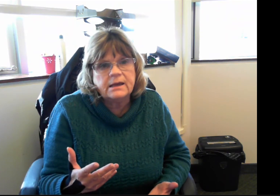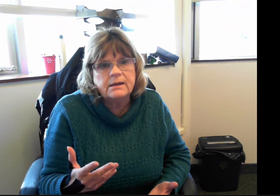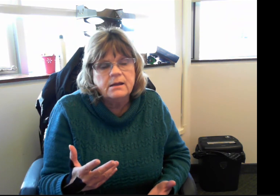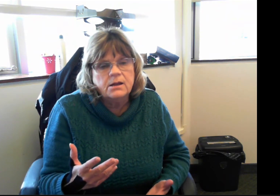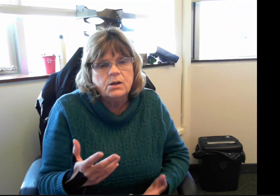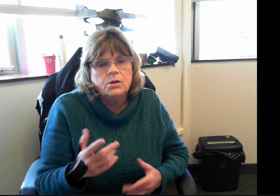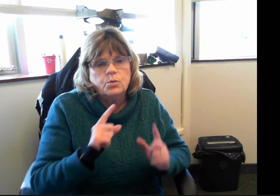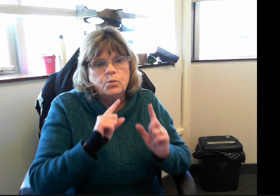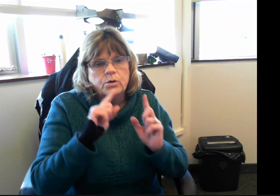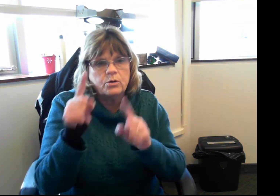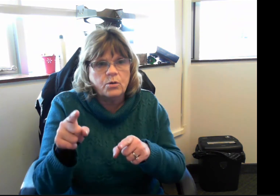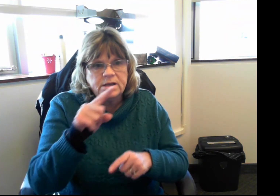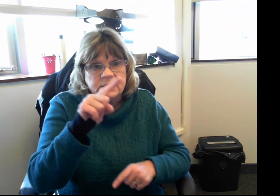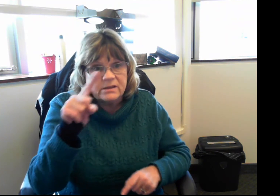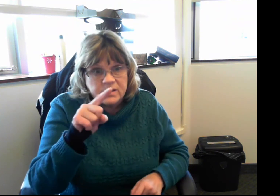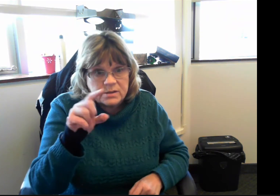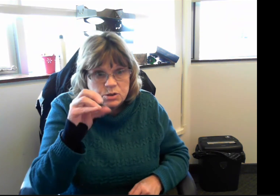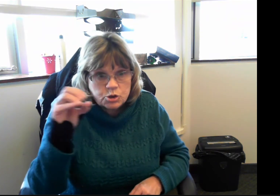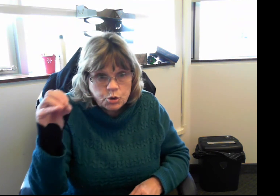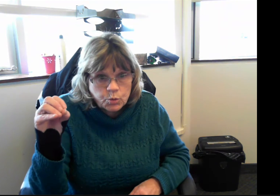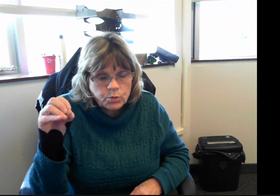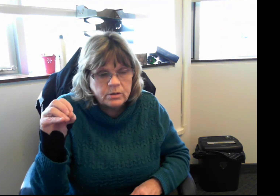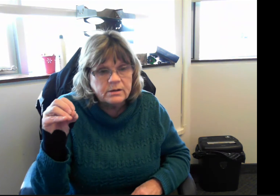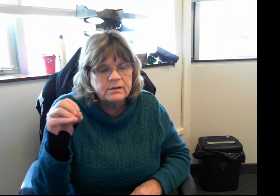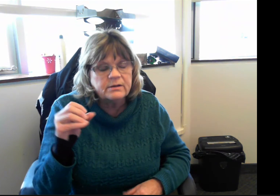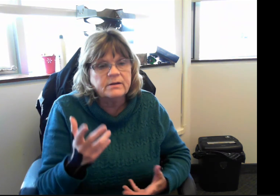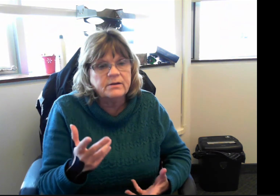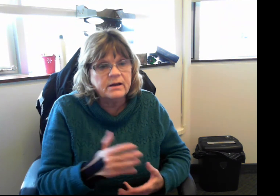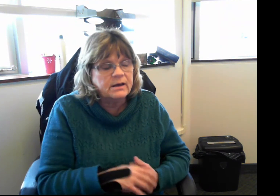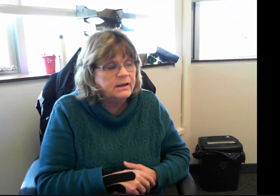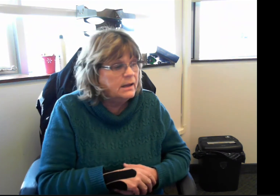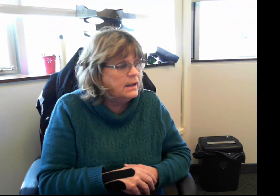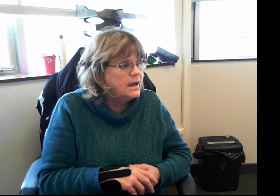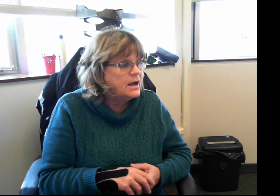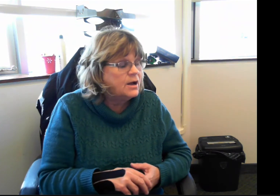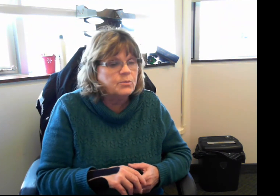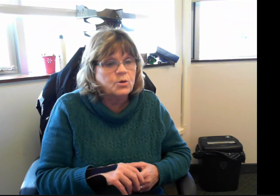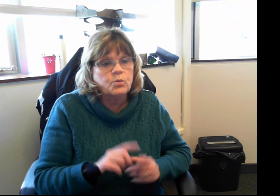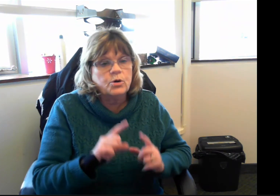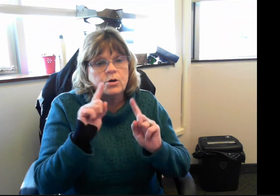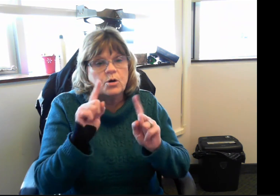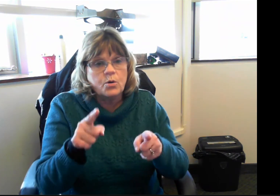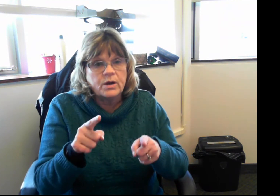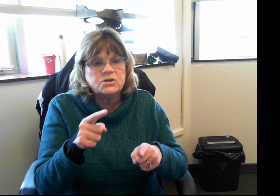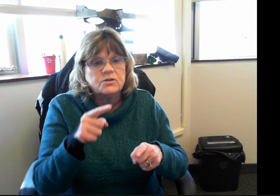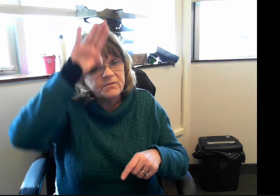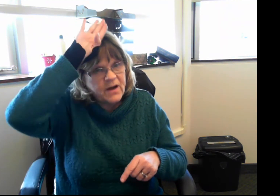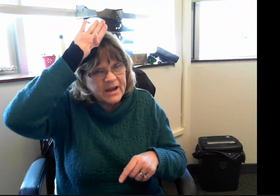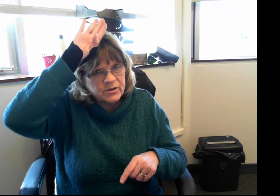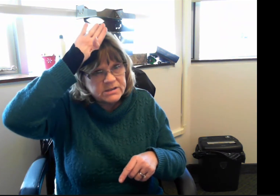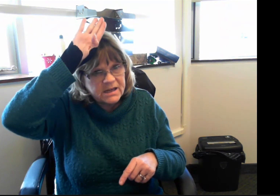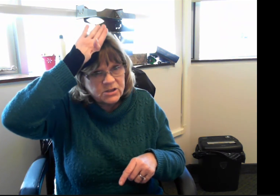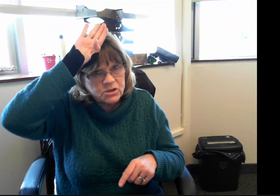say, we're going to the zoo, all right? Or we're going to the fire